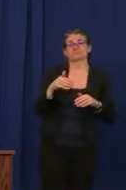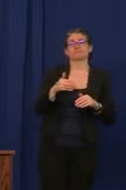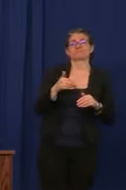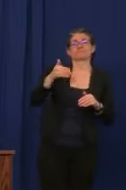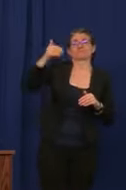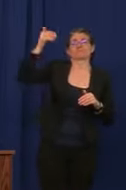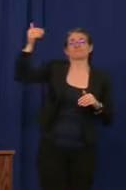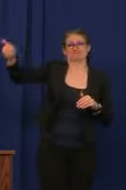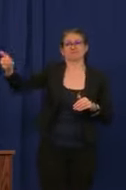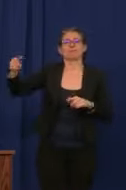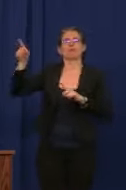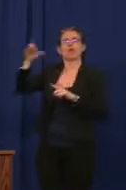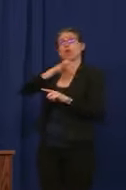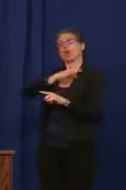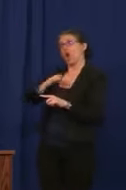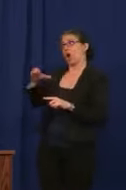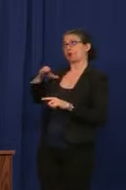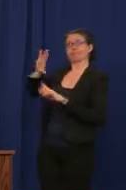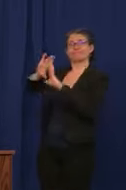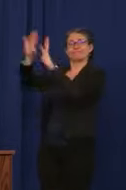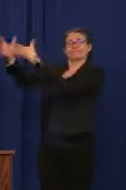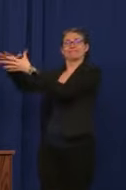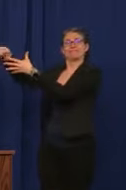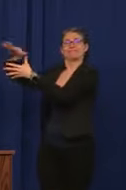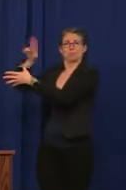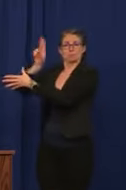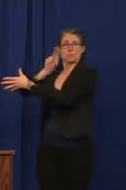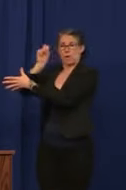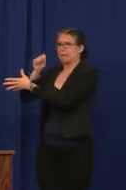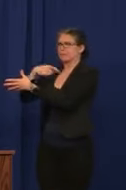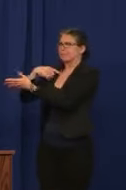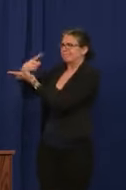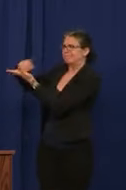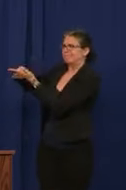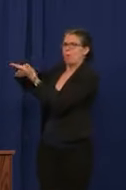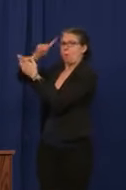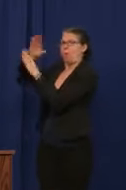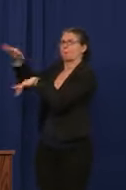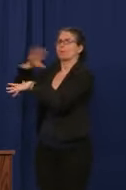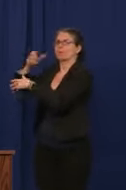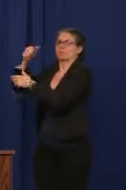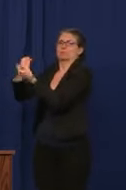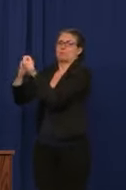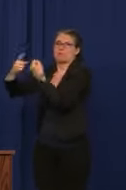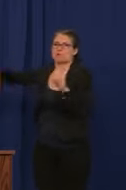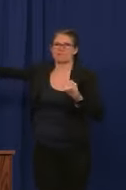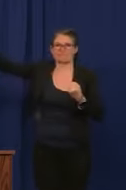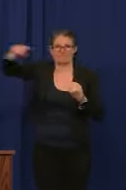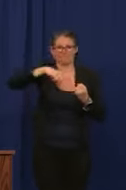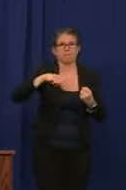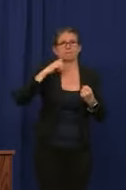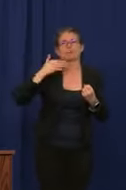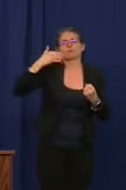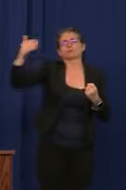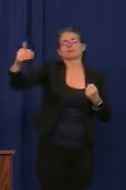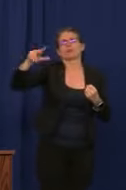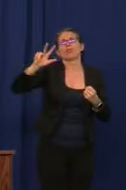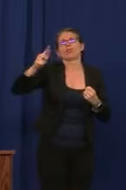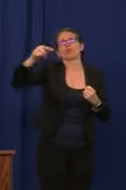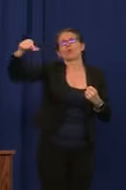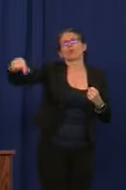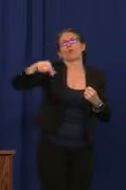guidelines for the use of the money from the third tranche, the CARES Act, so that we can help keep our